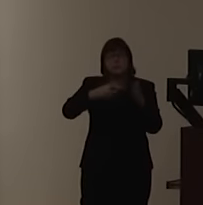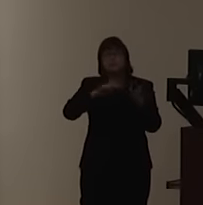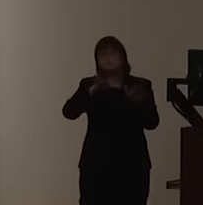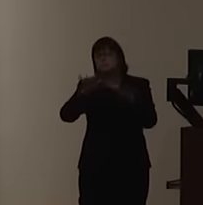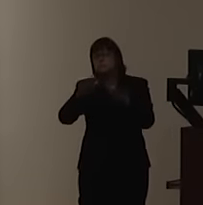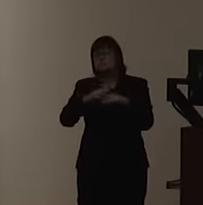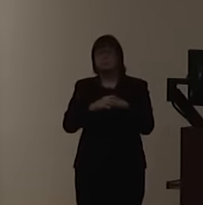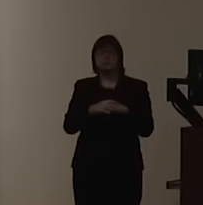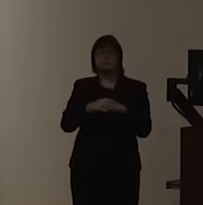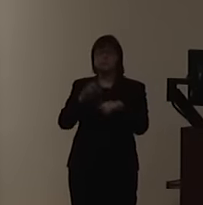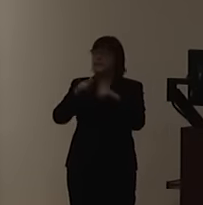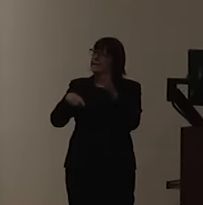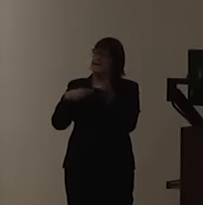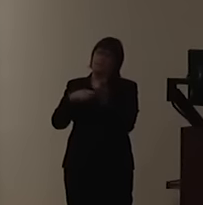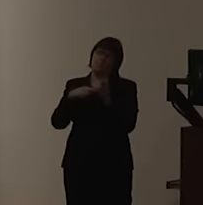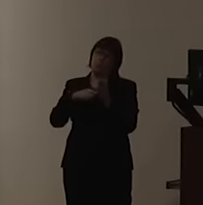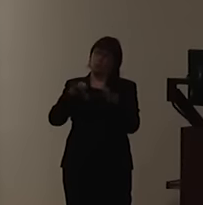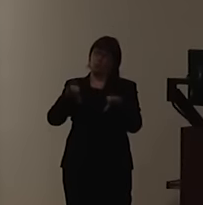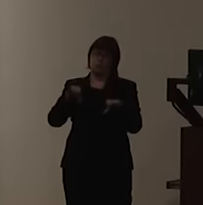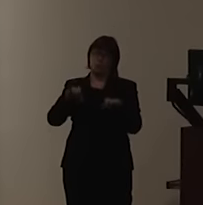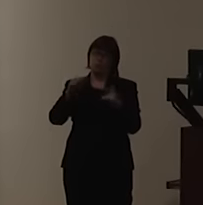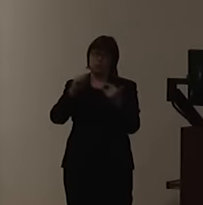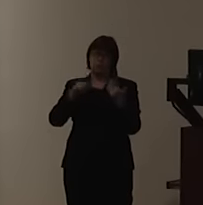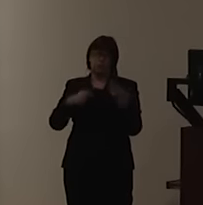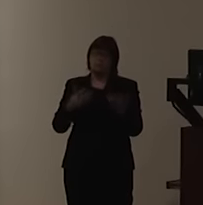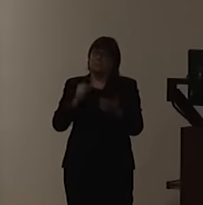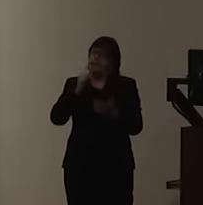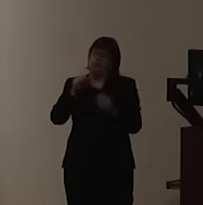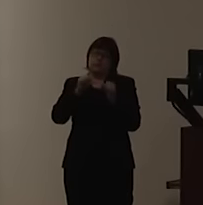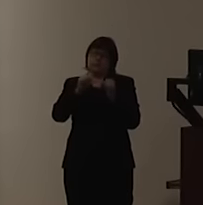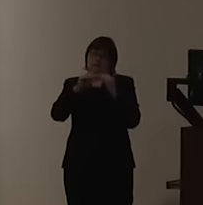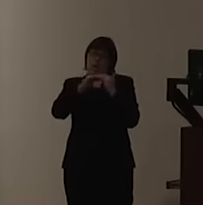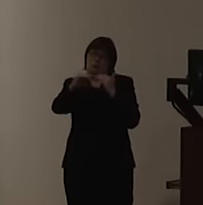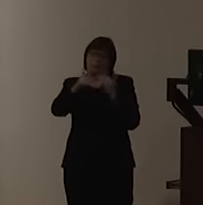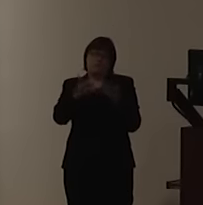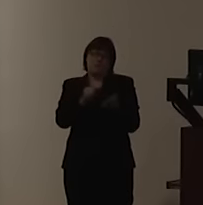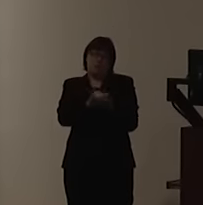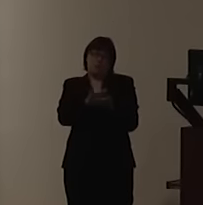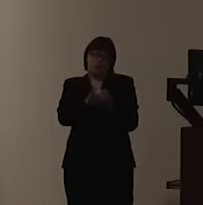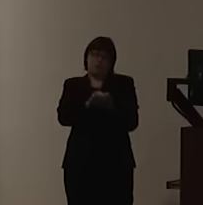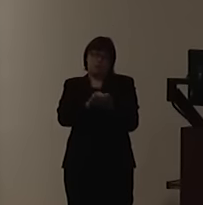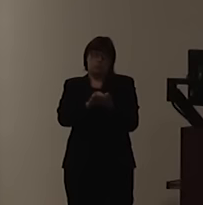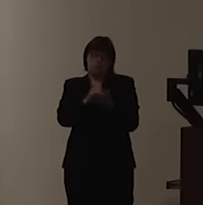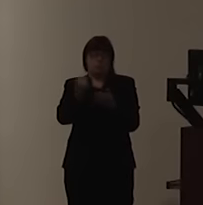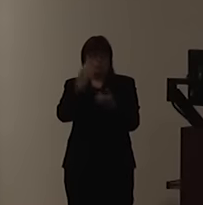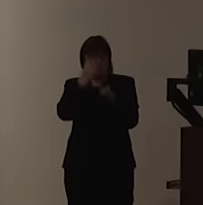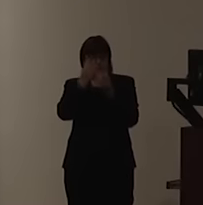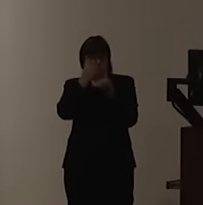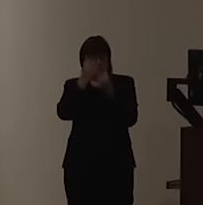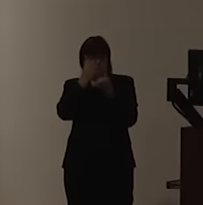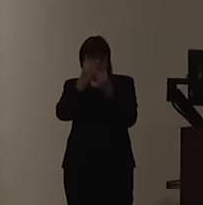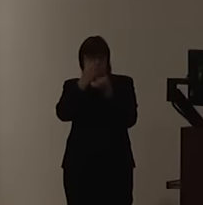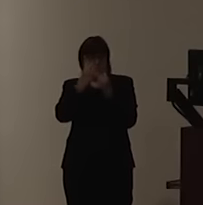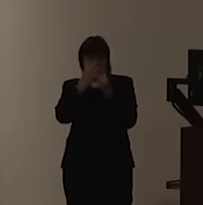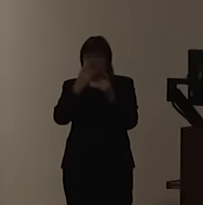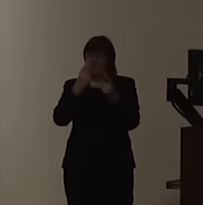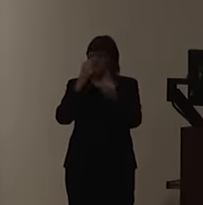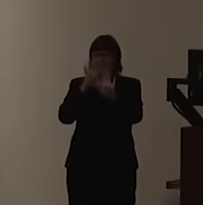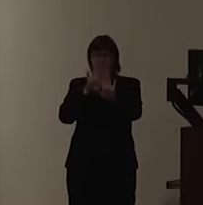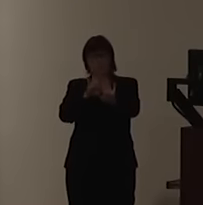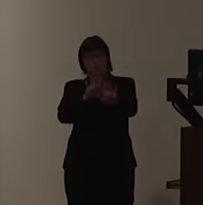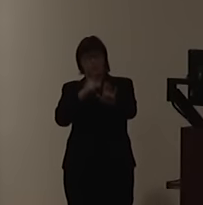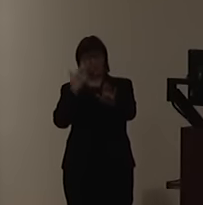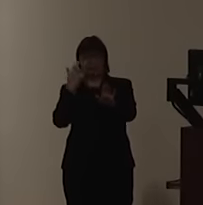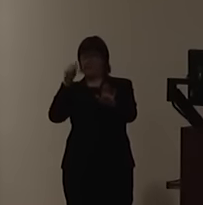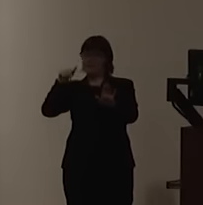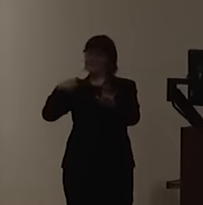we can't afford to do this action. It's not sustainable. After a while, you realize this is said to stop these conversations